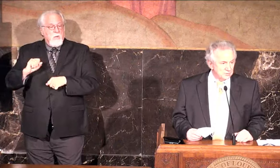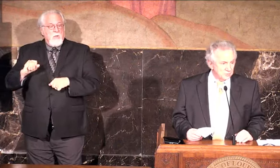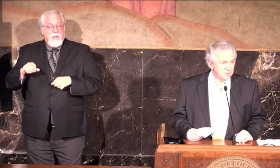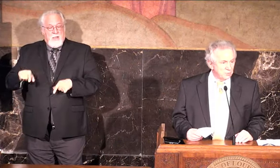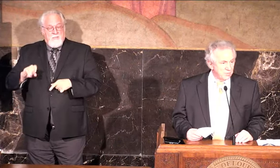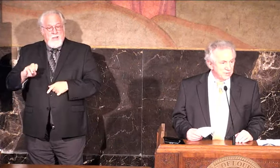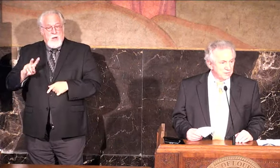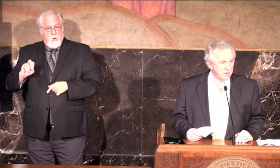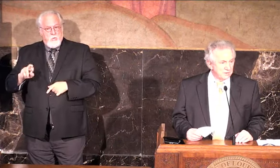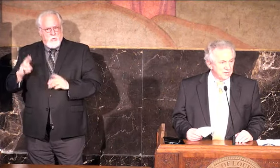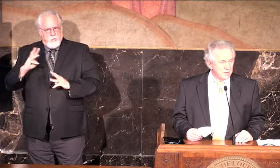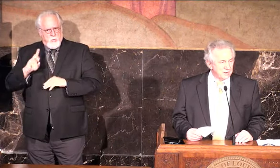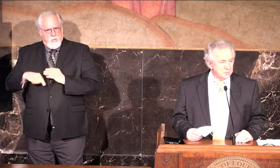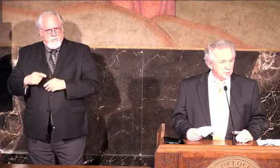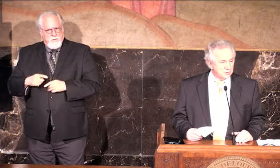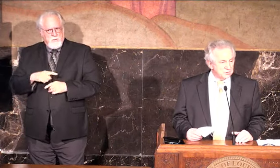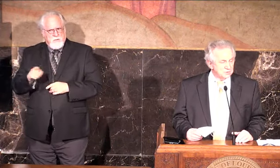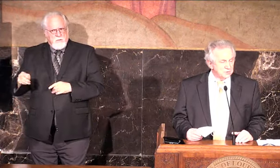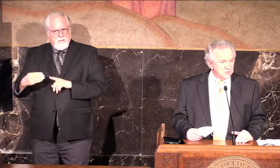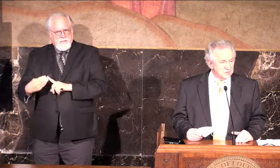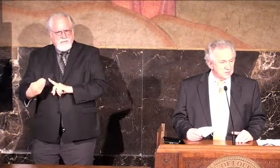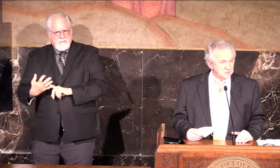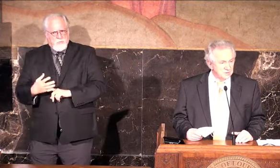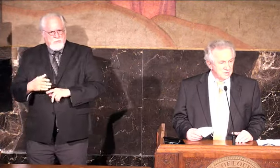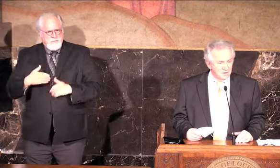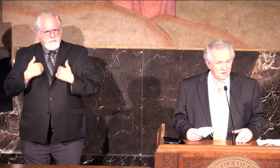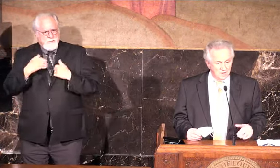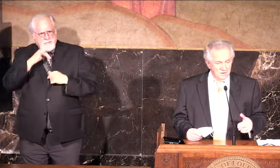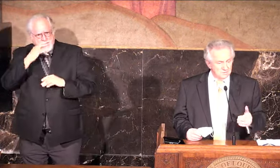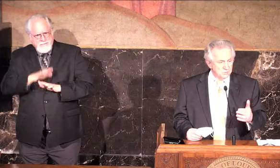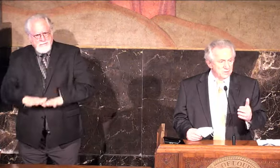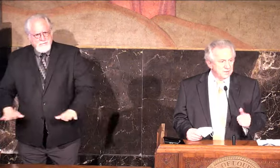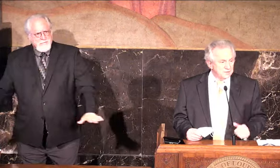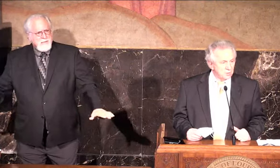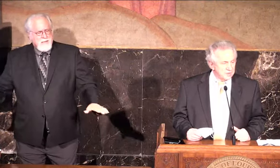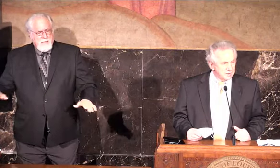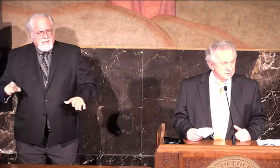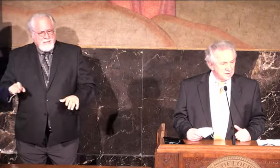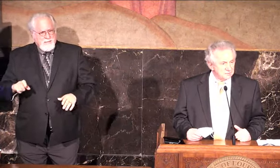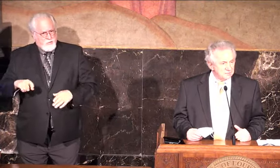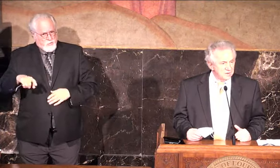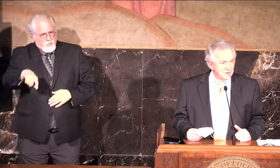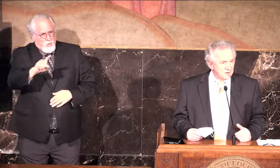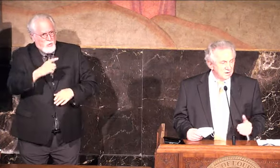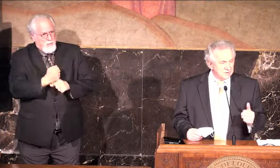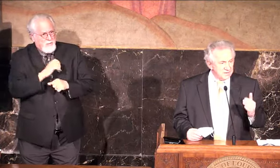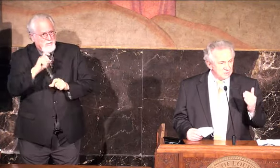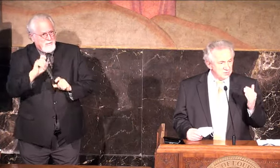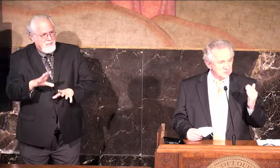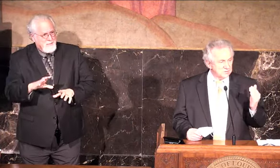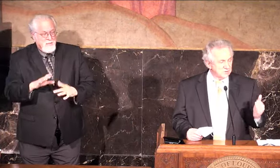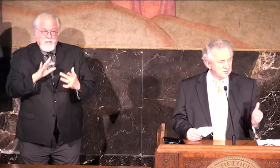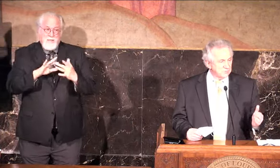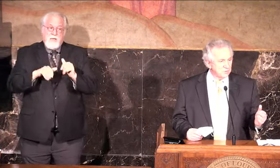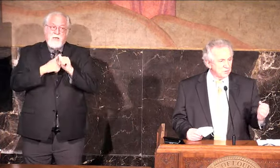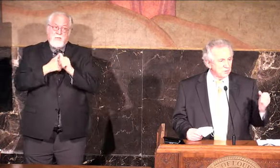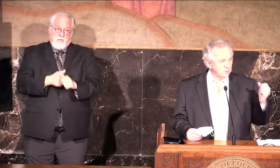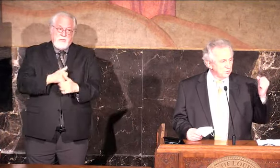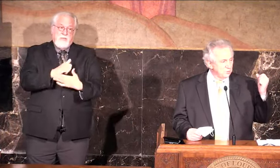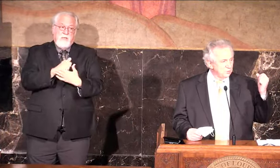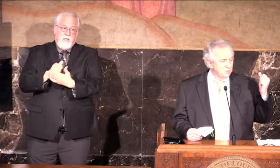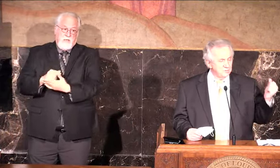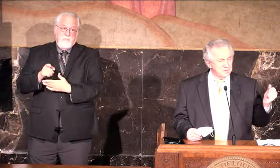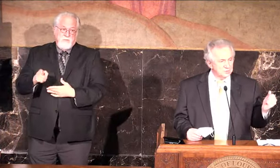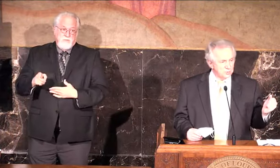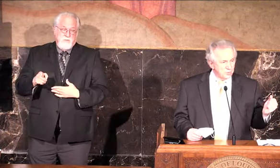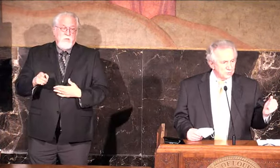owner is really worried about, am I exposing these young kids? Do they need to go get a test? Contact tracing does that for you.